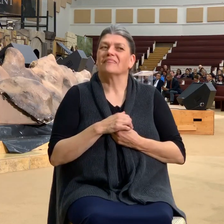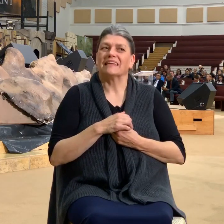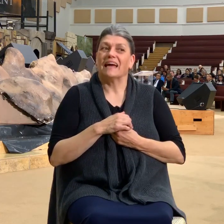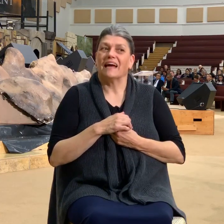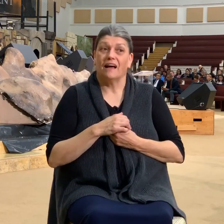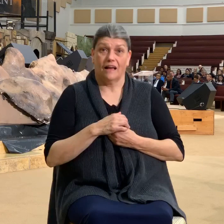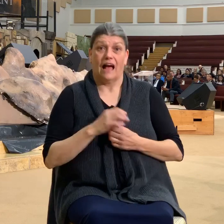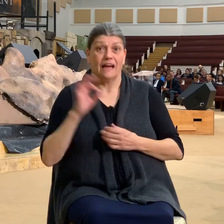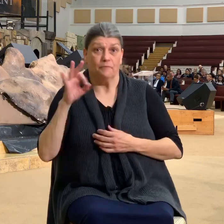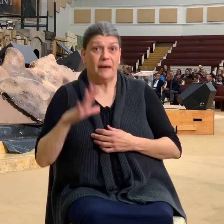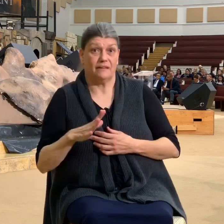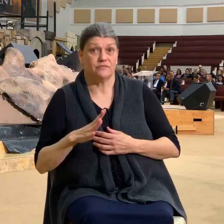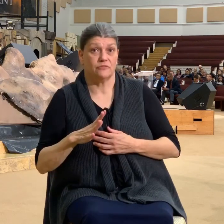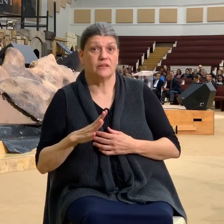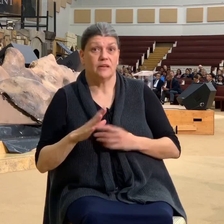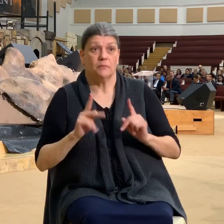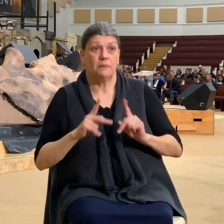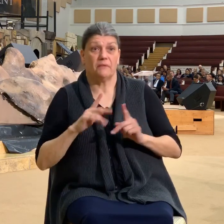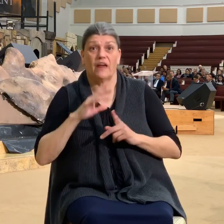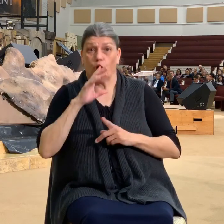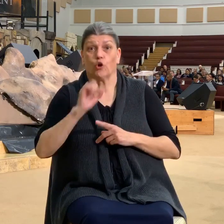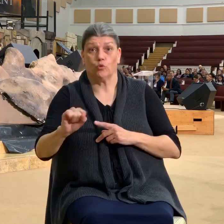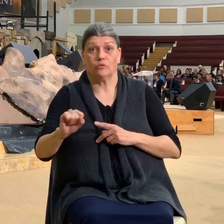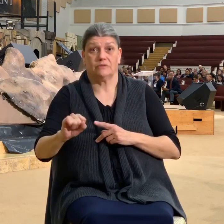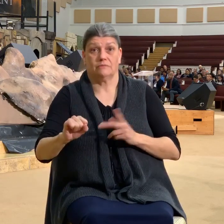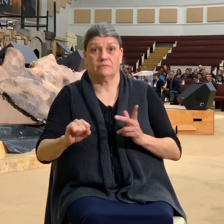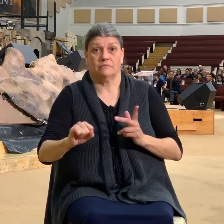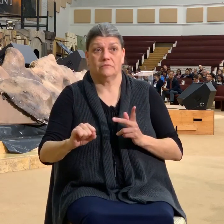They want a breakthrough. I was in the office